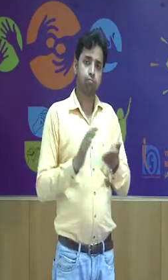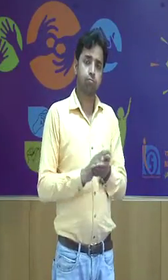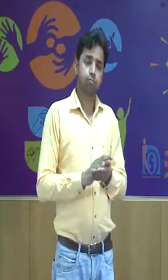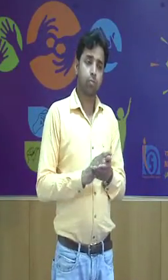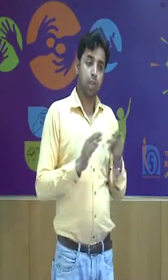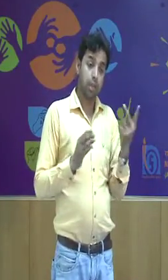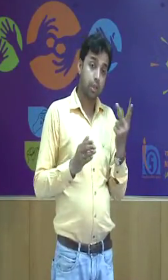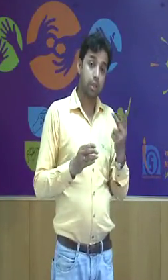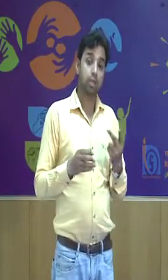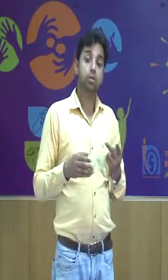In this category,